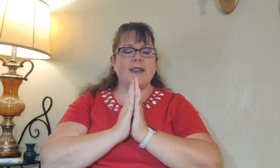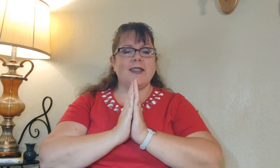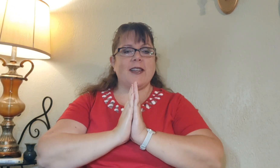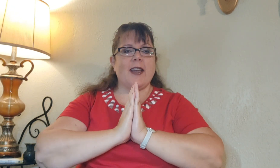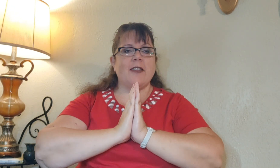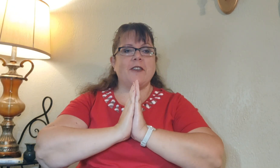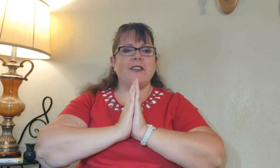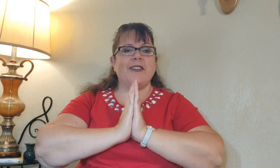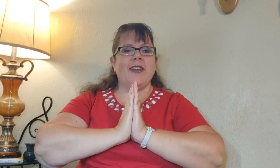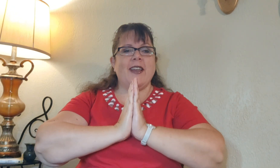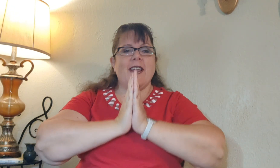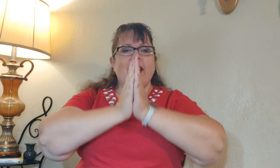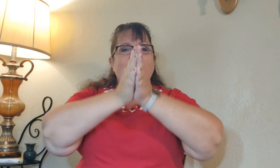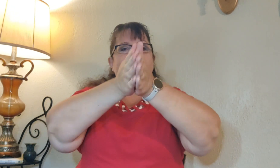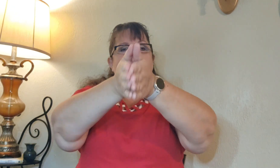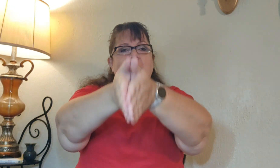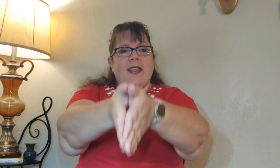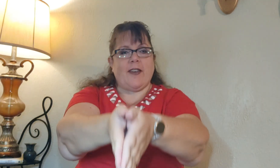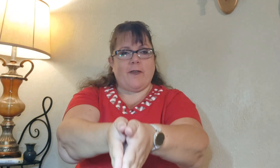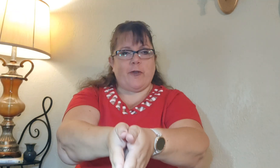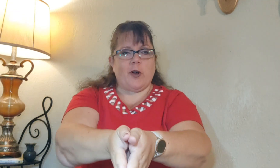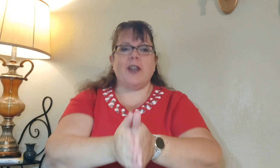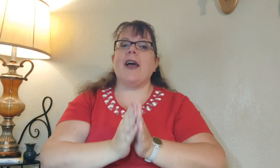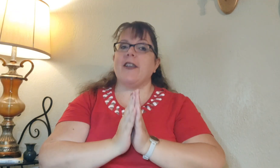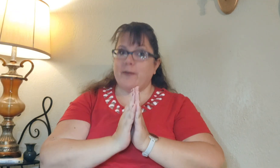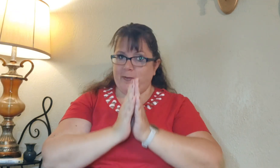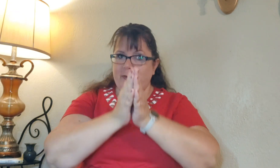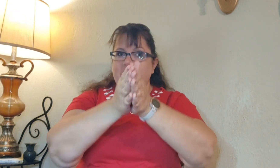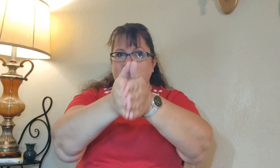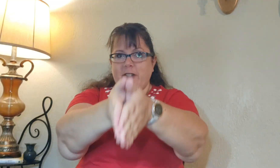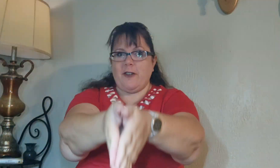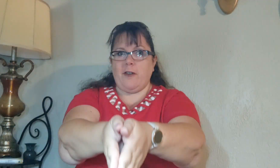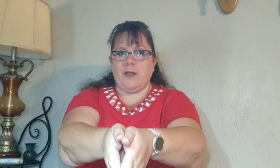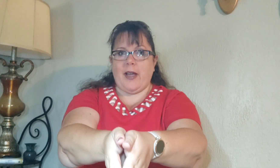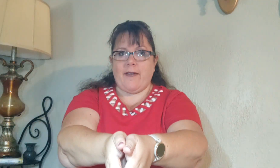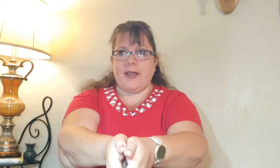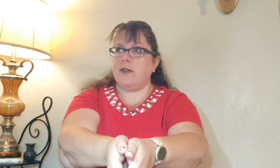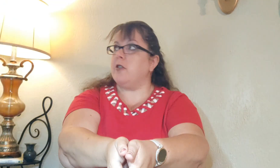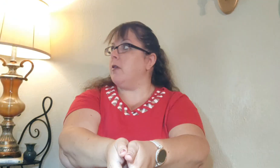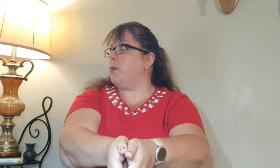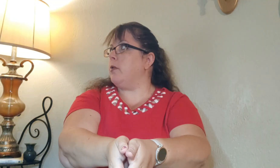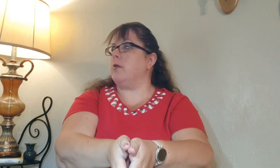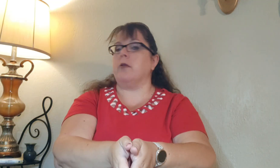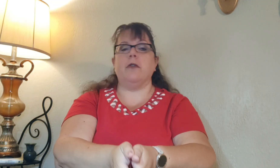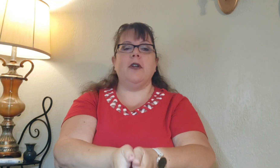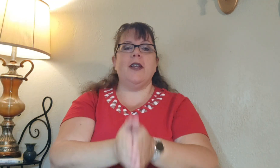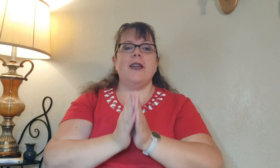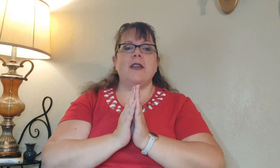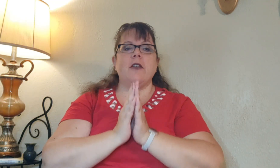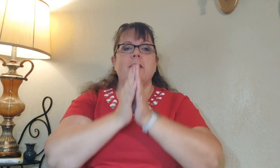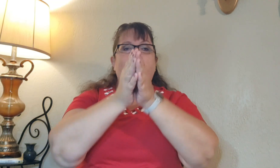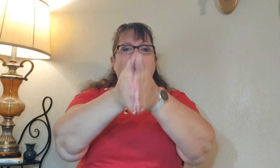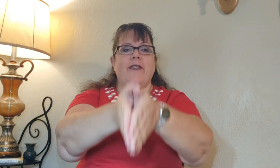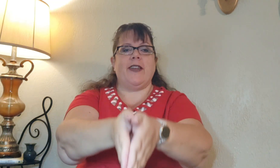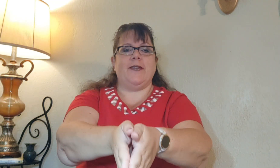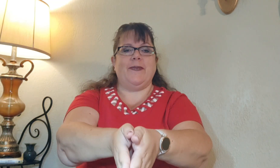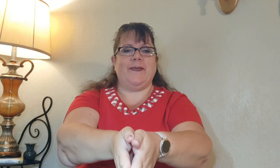hands together, and then for, like you would do diving into a pool, you dive